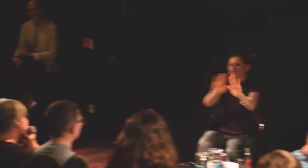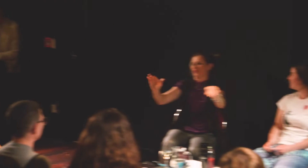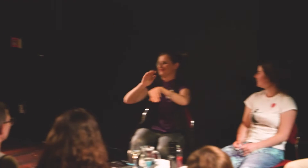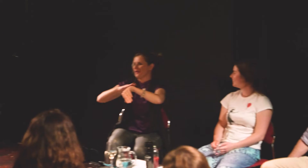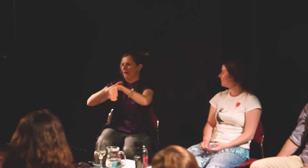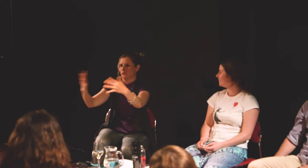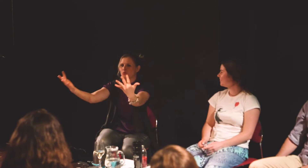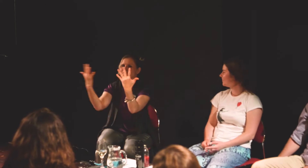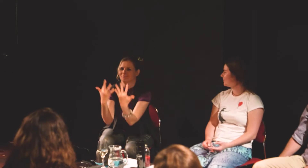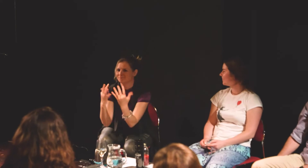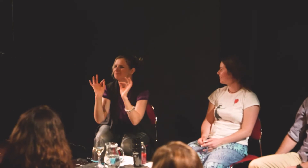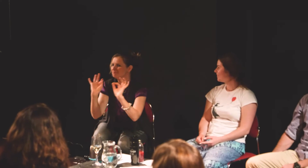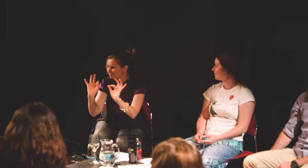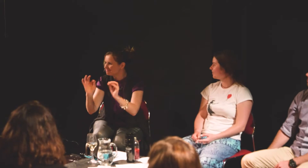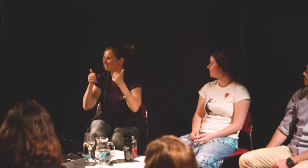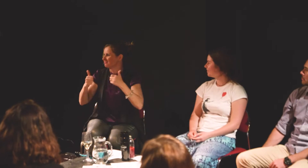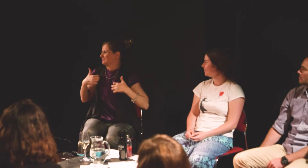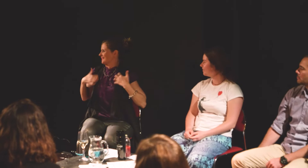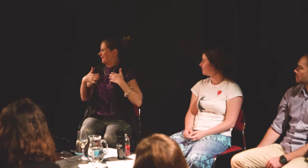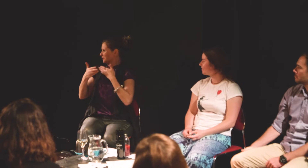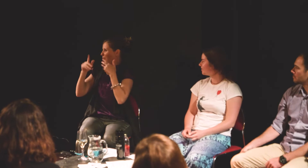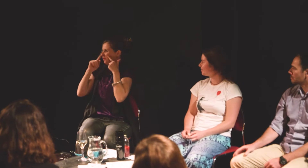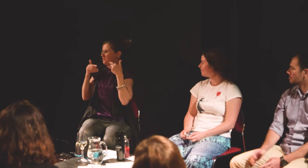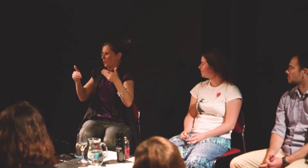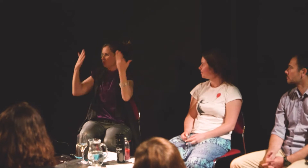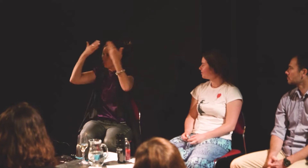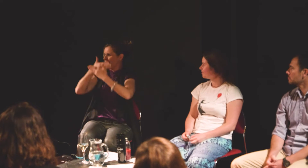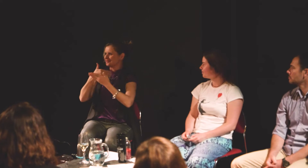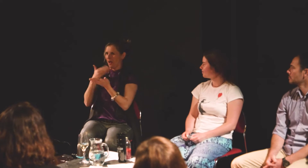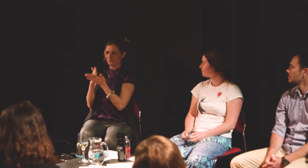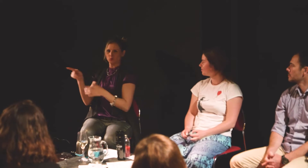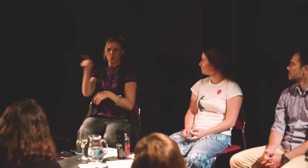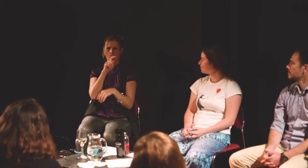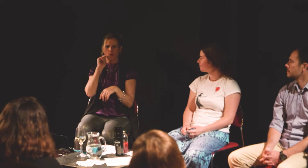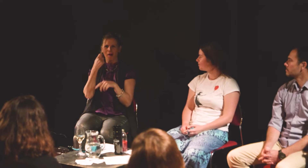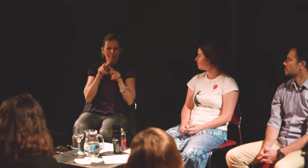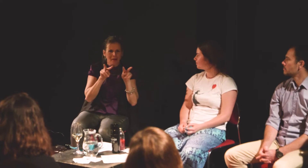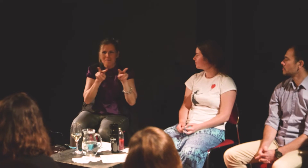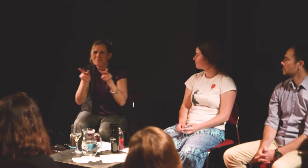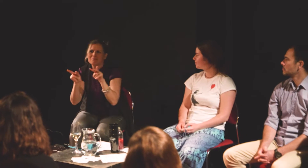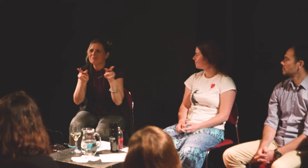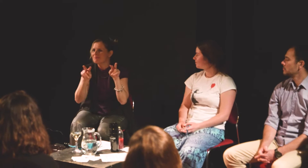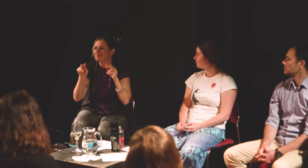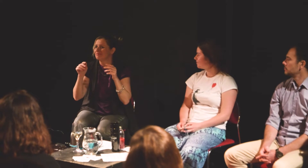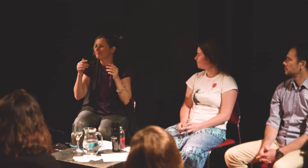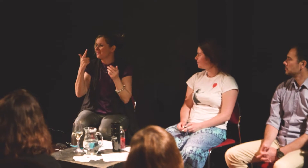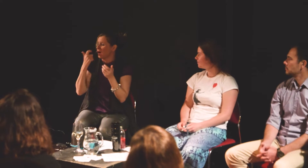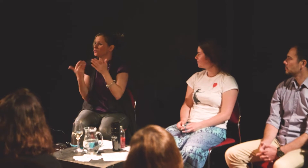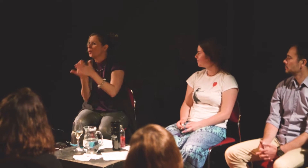I'd also like to thank our interpreters this evening for being with us. So we're really excited and looking forward to this evening